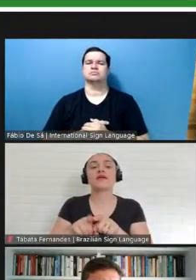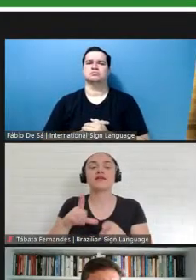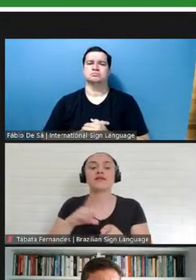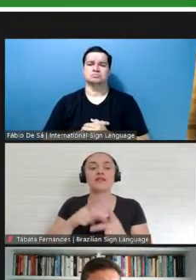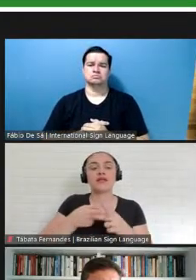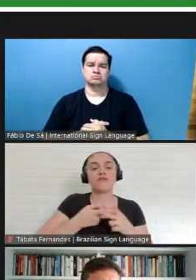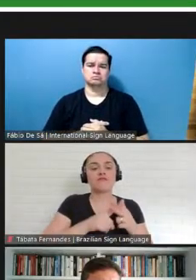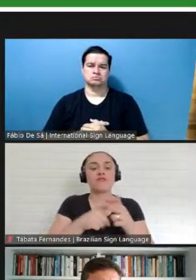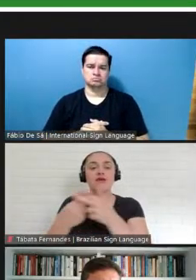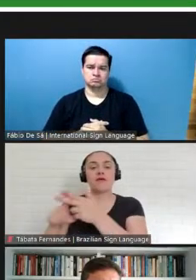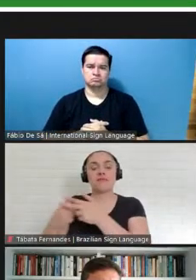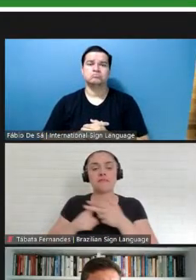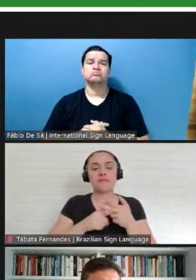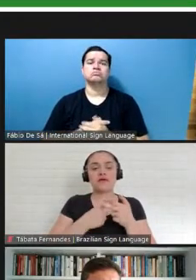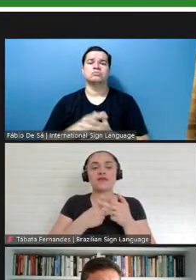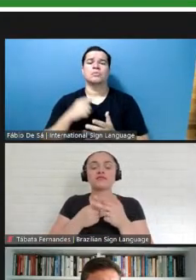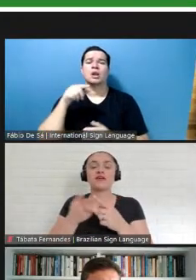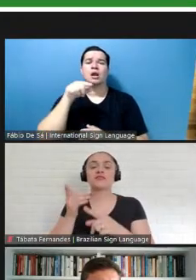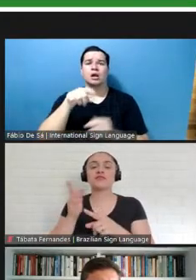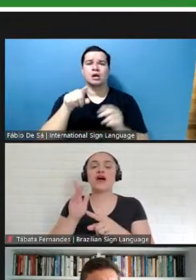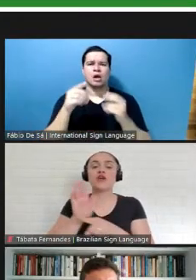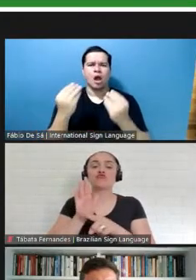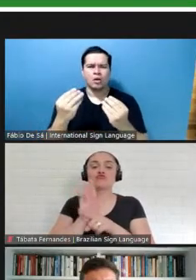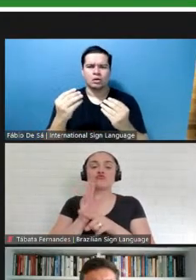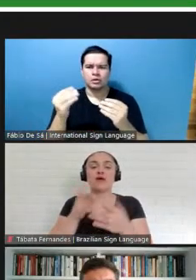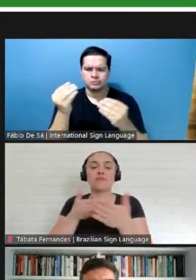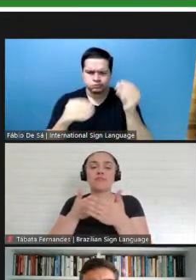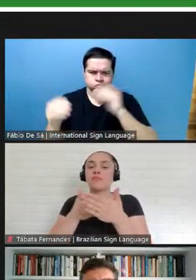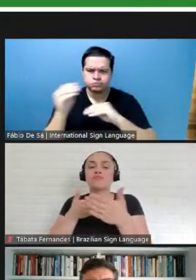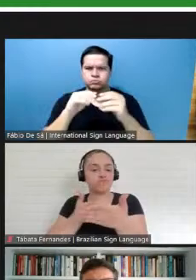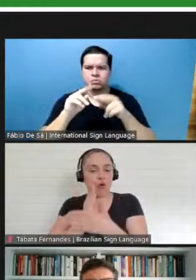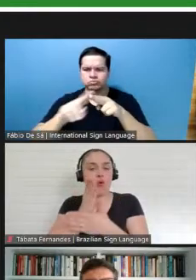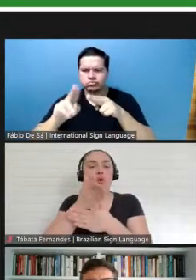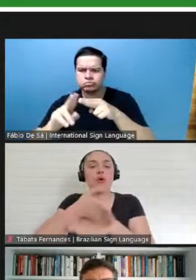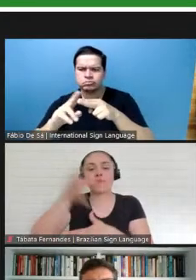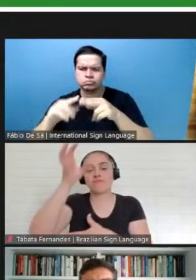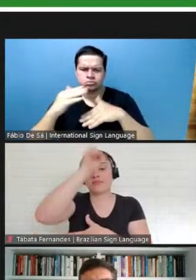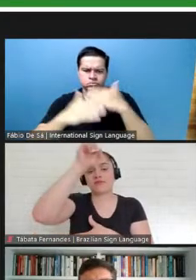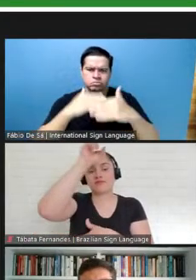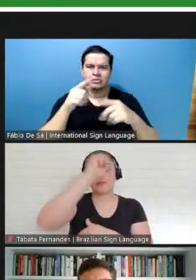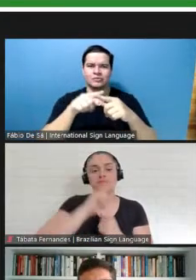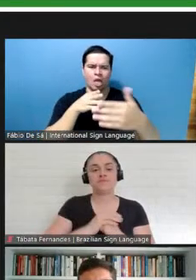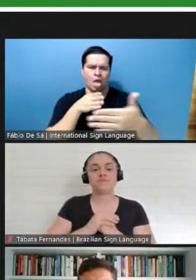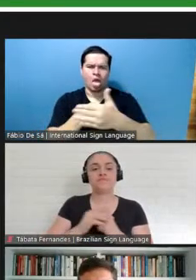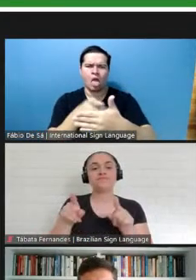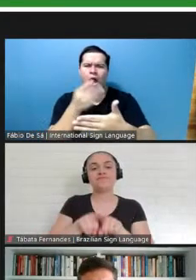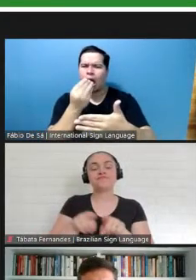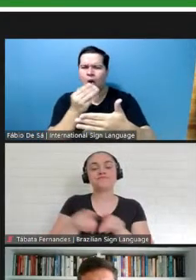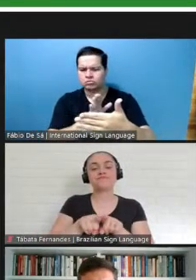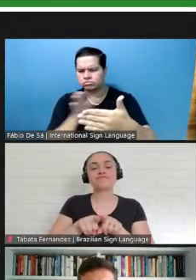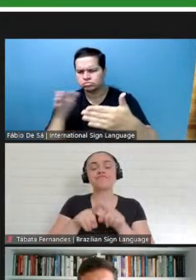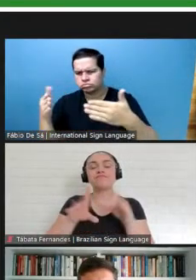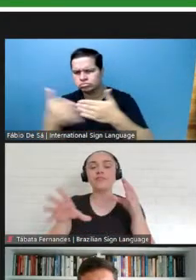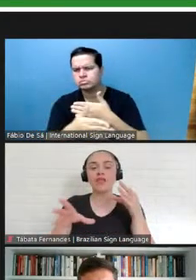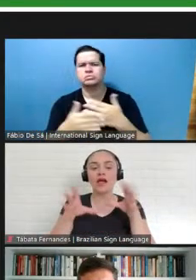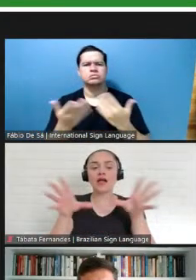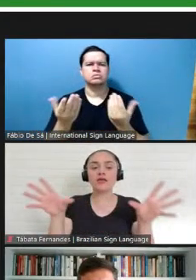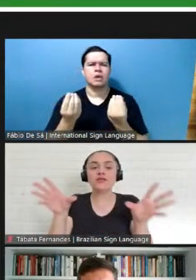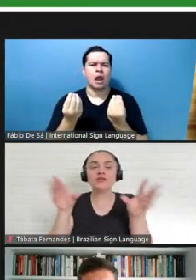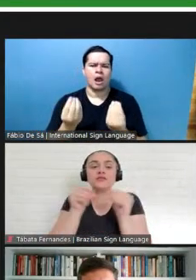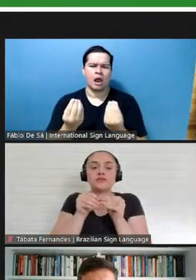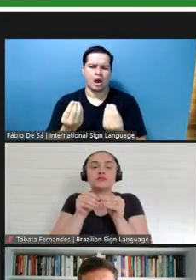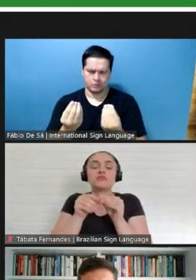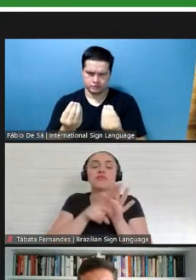research. Each one of the checkpoints in the guidelines are based on research in neuroscience, cognitive psychology, and the